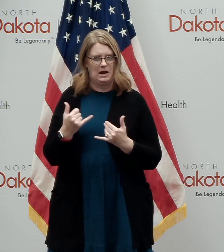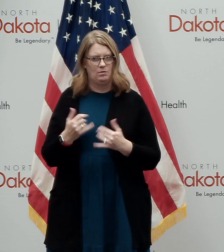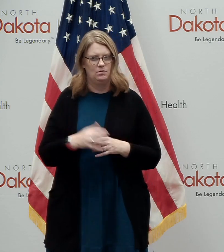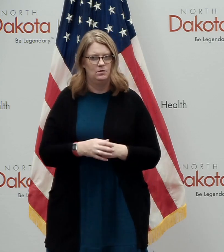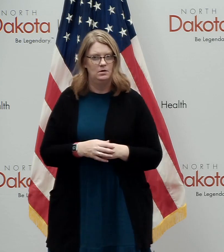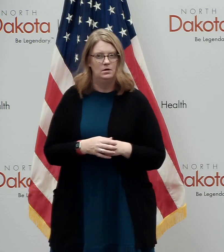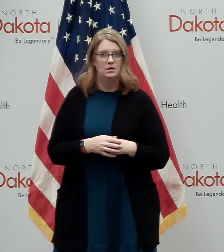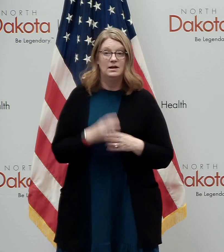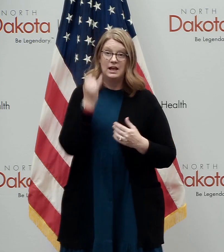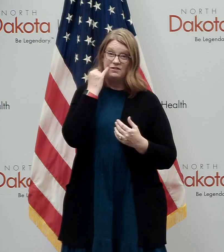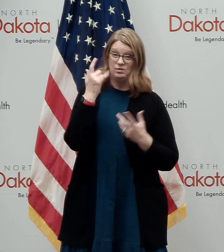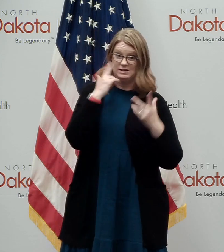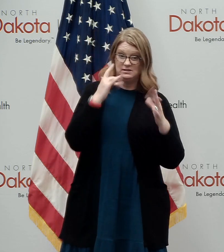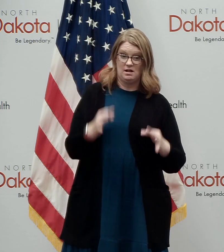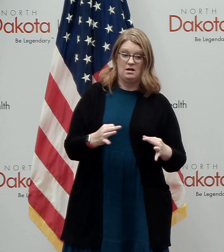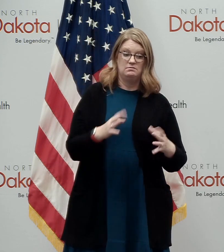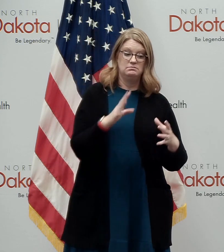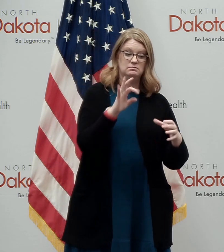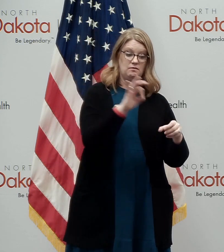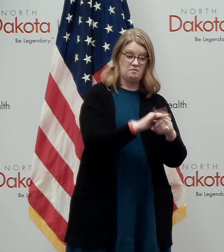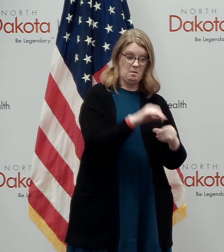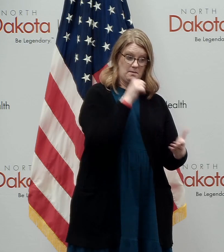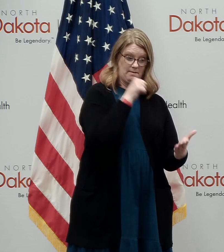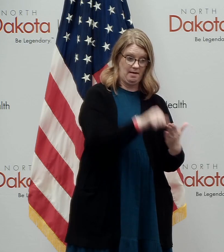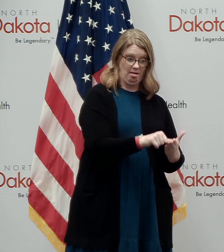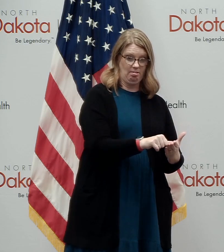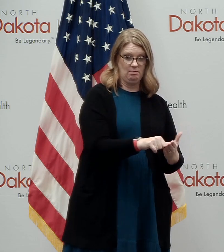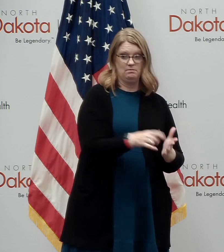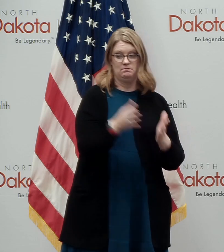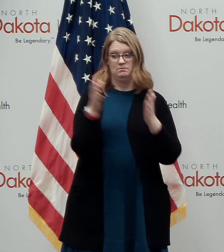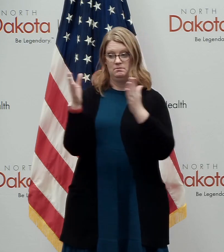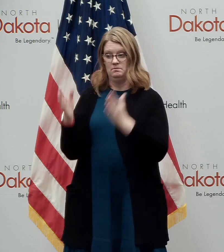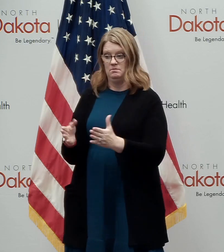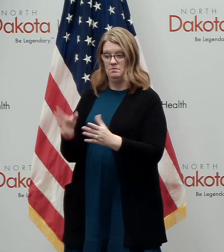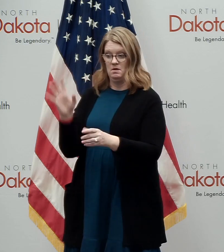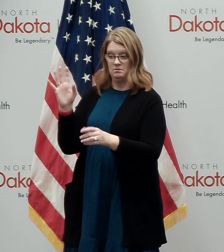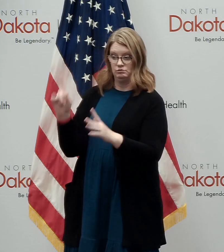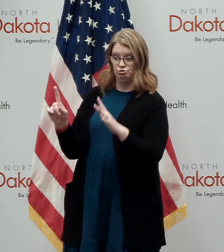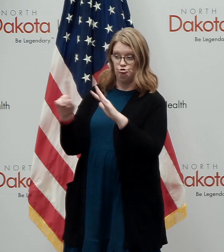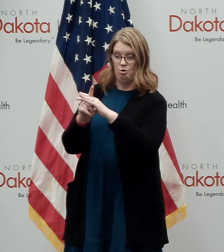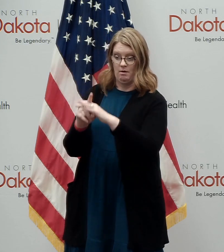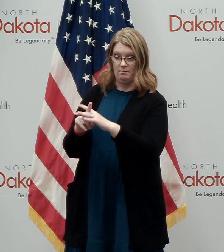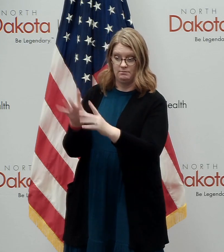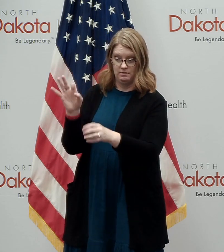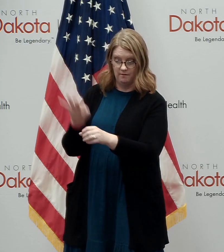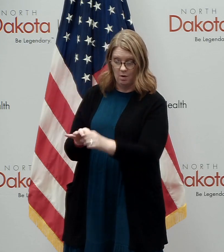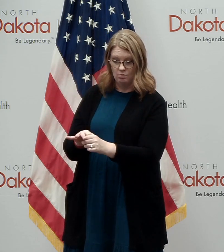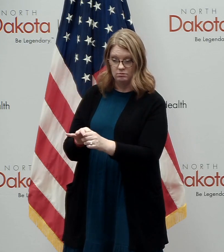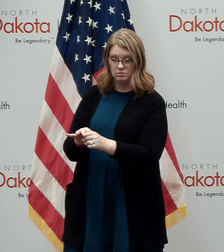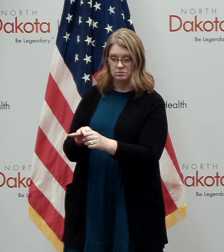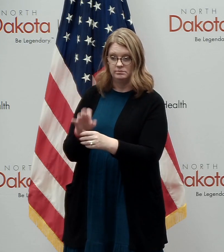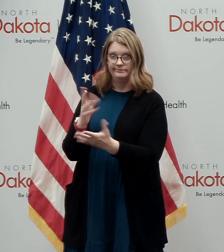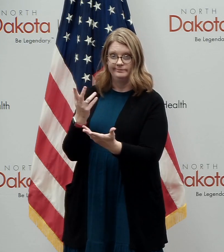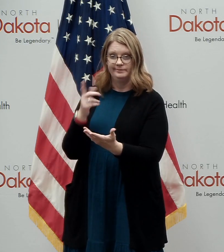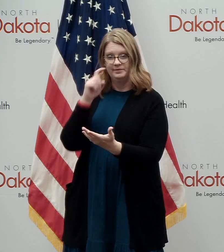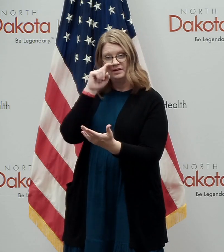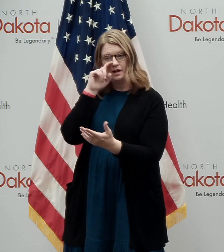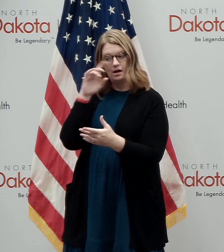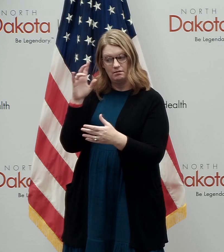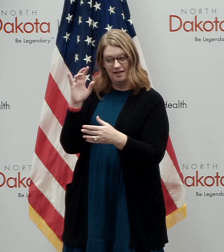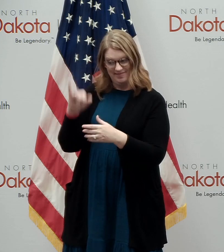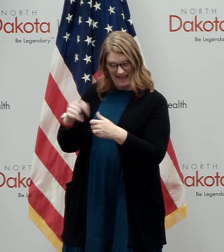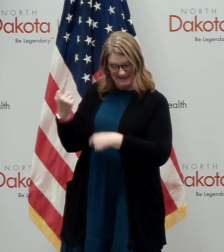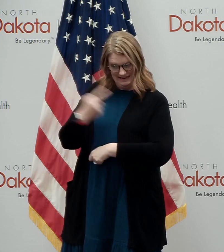between voting by mail, voting at one of the centers, or on election